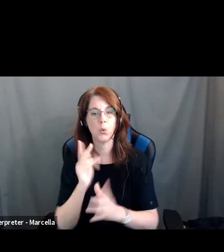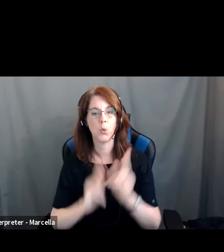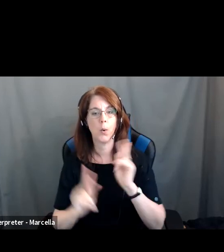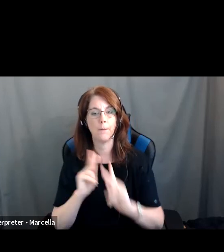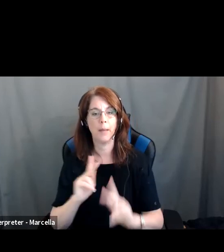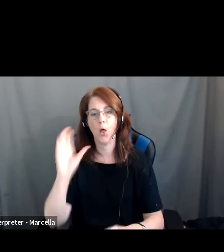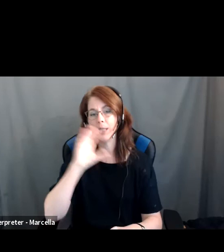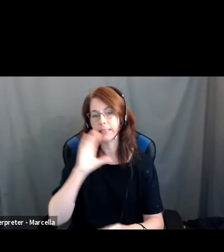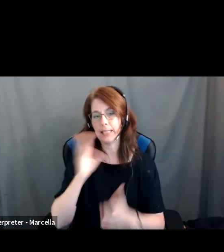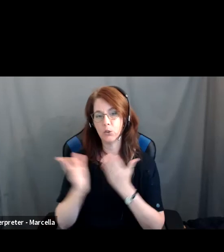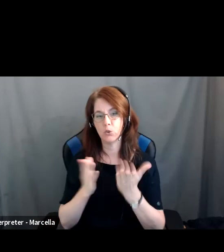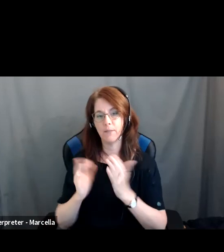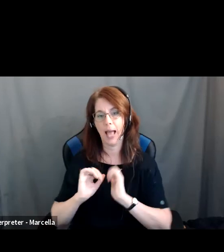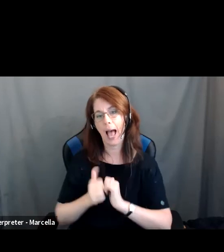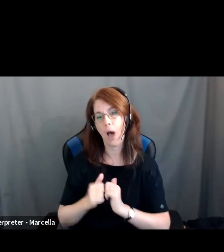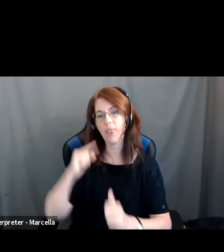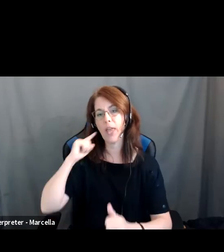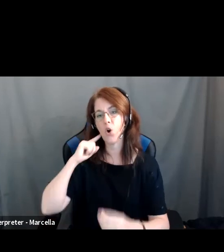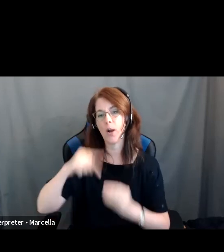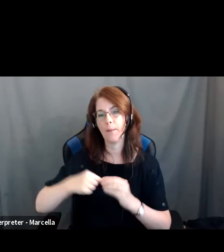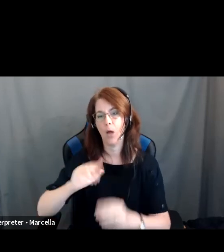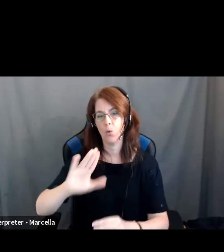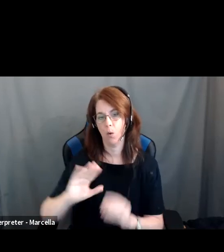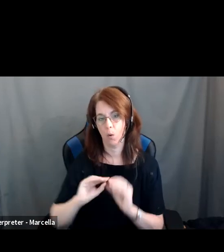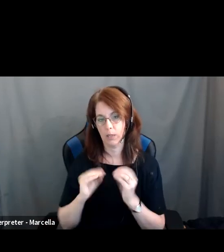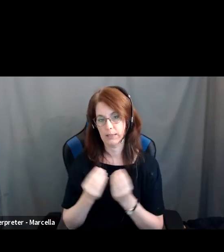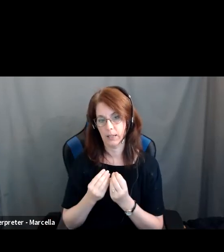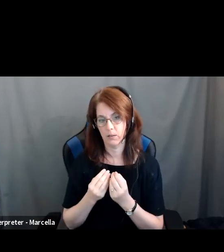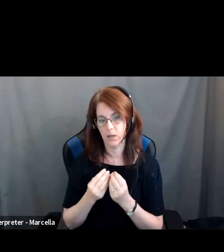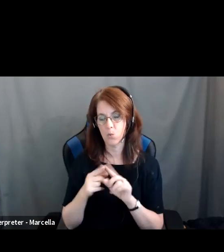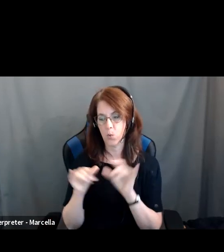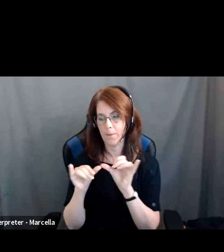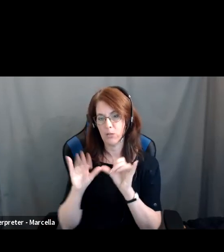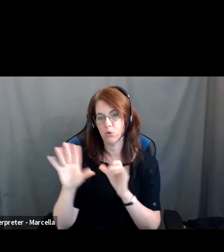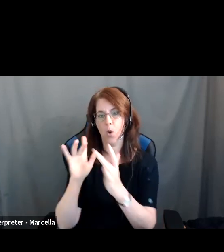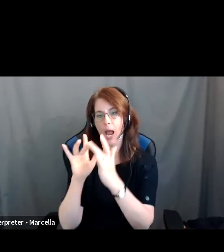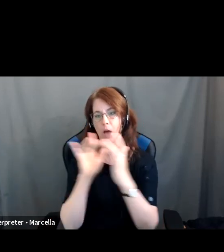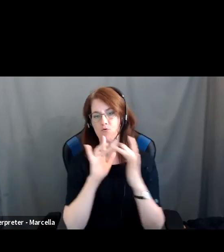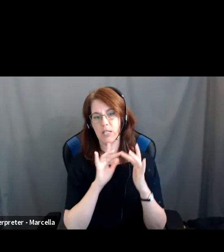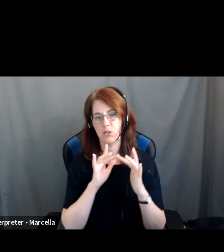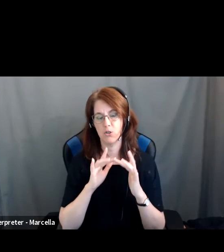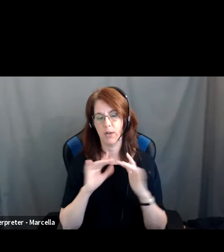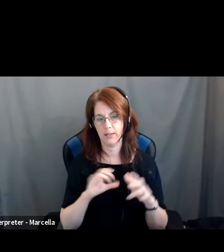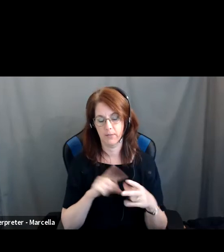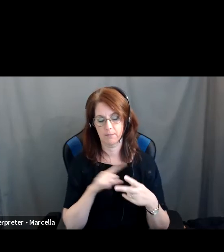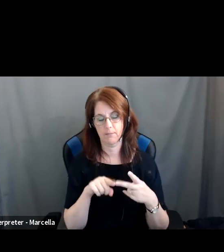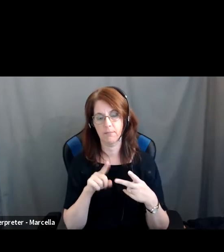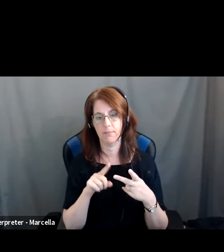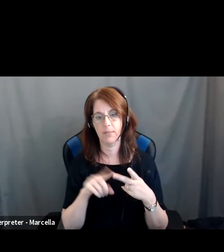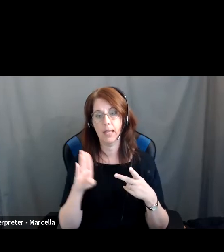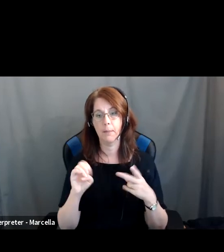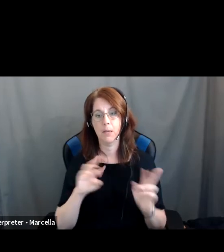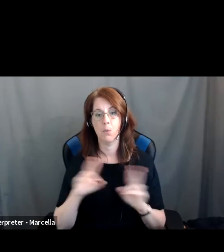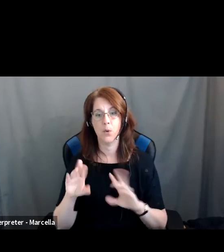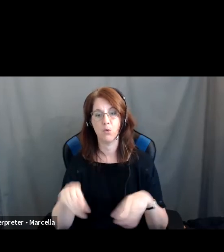seeking services how they heard about your organization to measure your outreach activity. Secondly, be prepared to